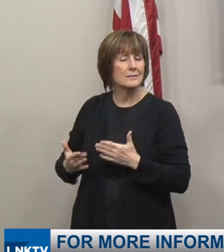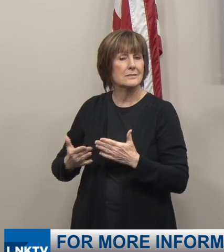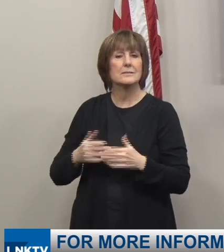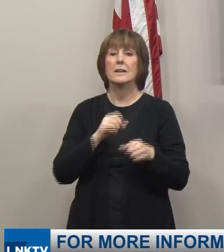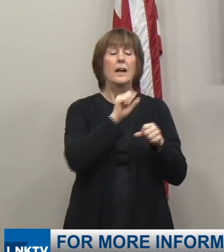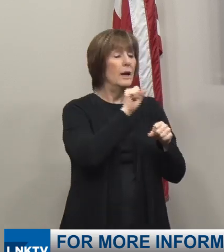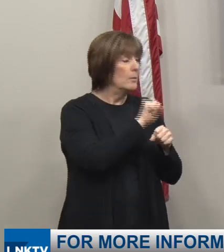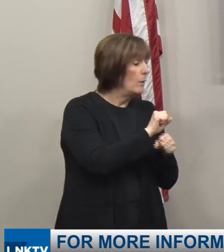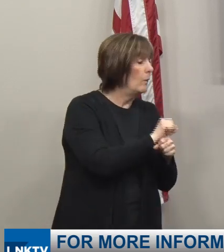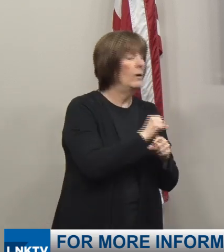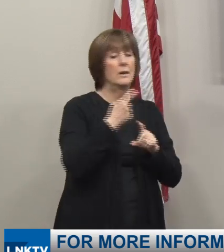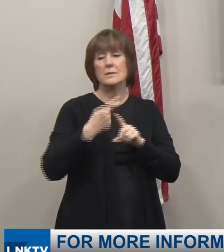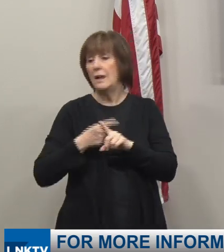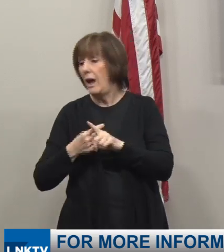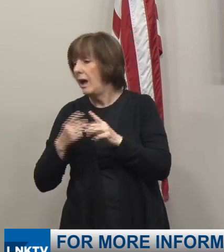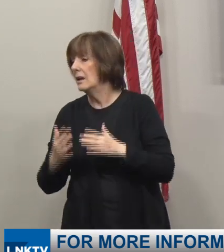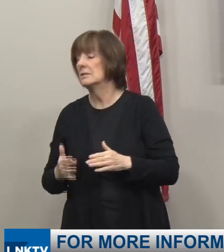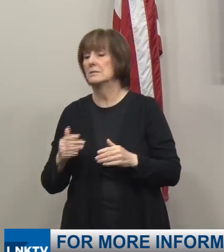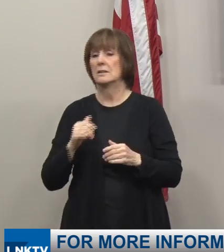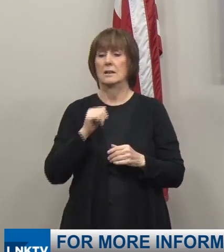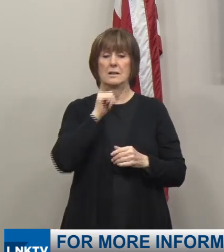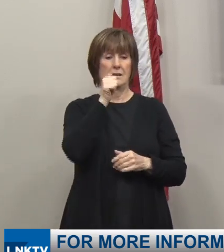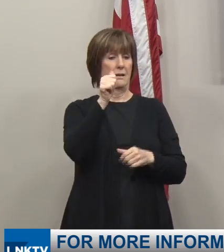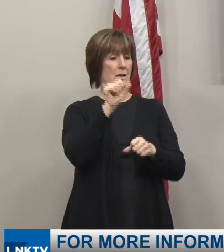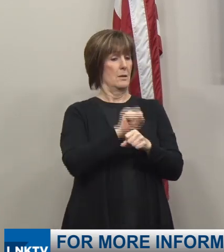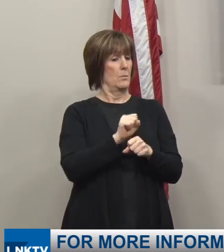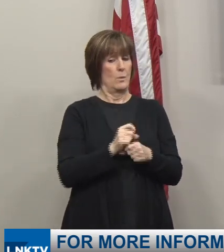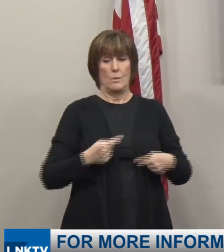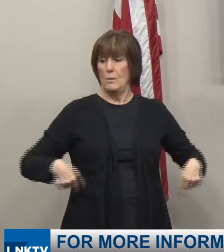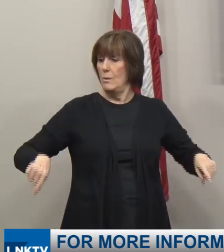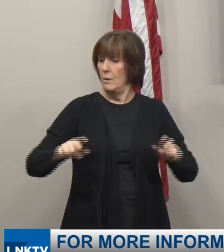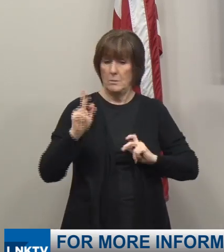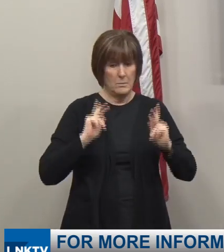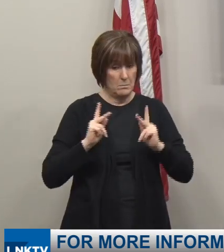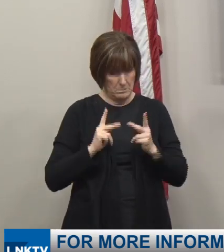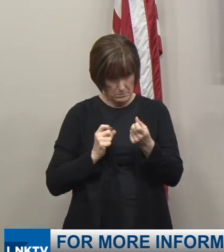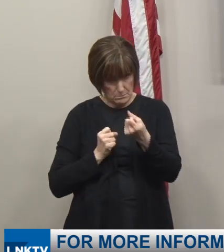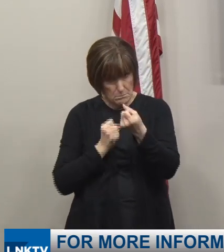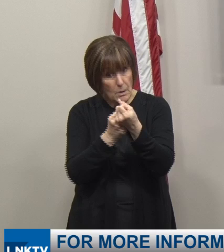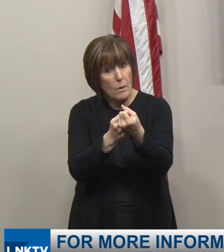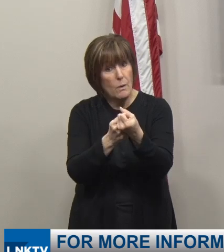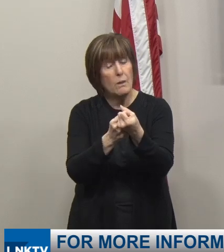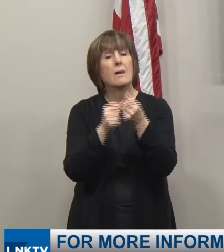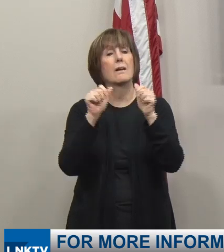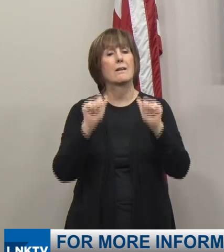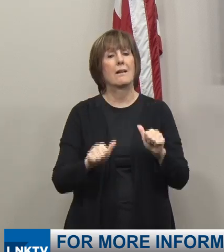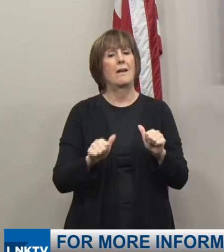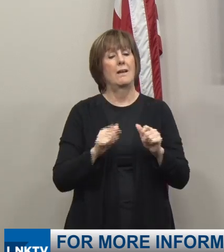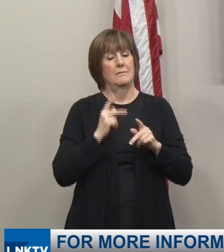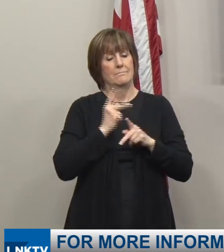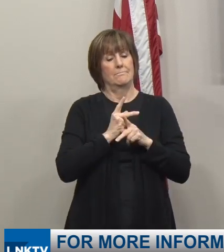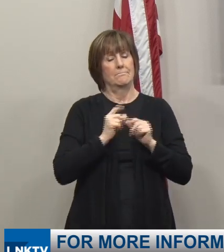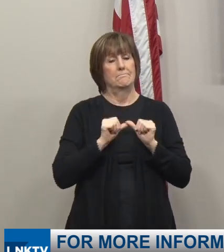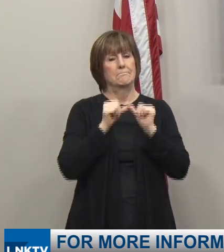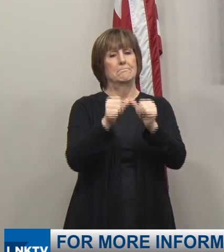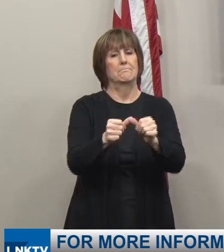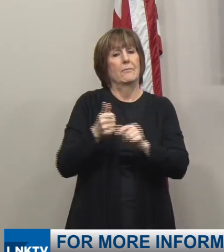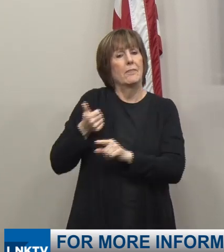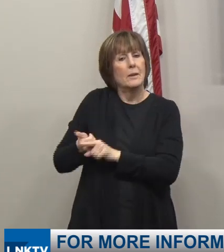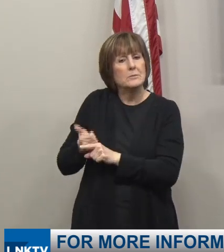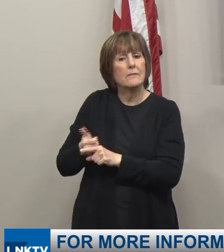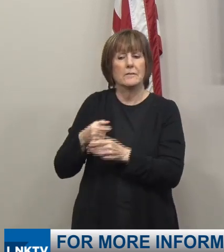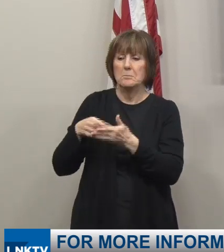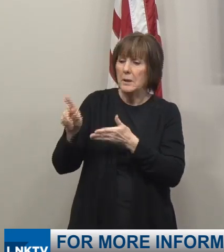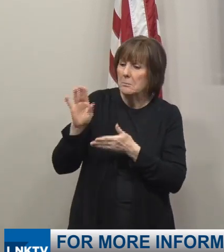and tenants and currently unemployed residents are adequately supported, they are able to sustain themselves, pay their bills,